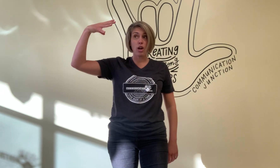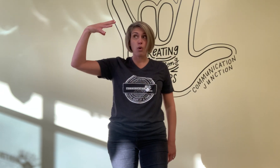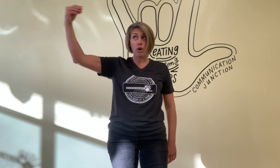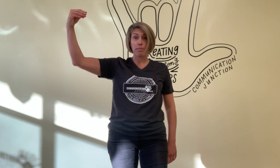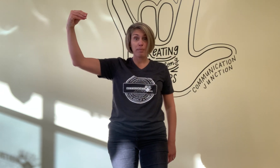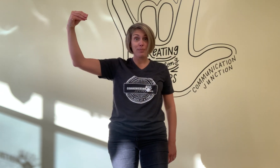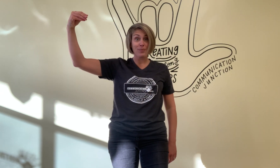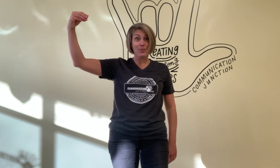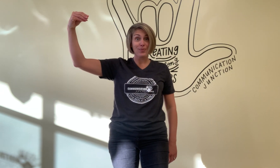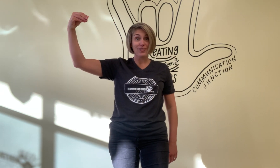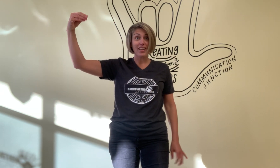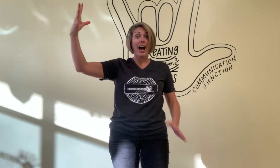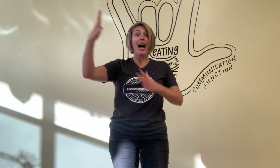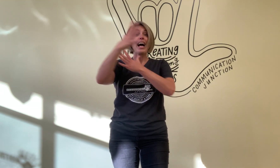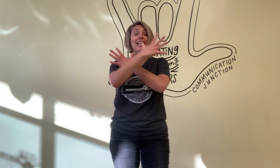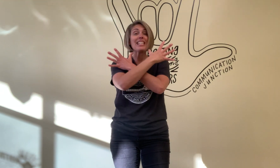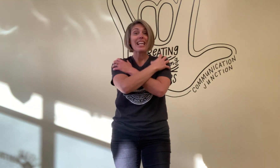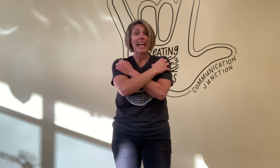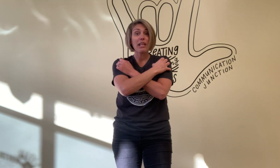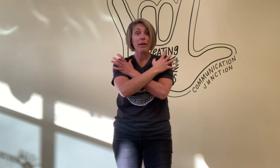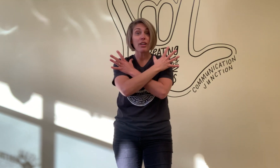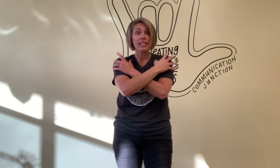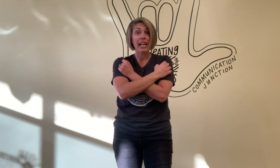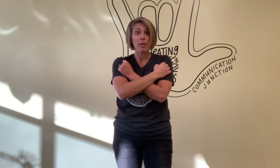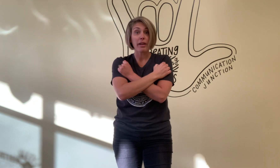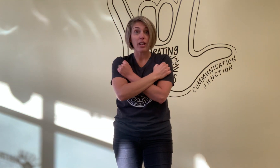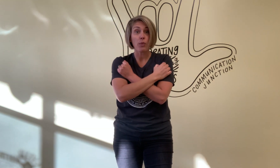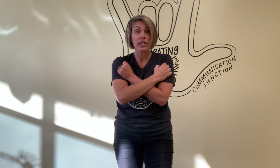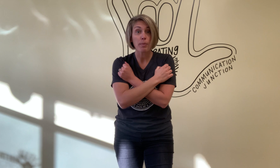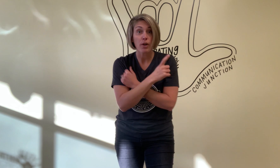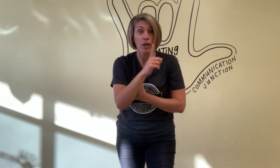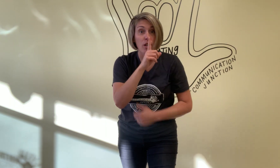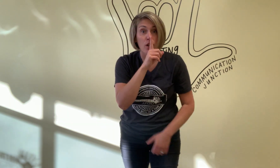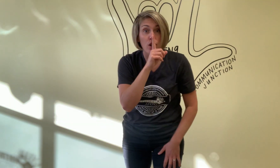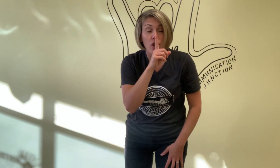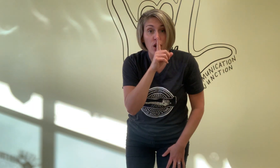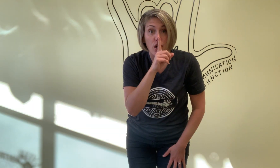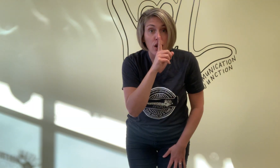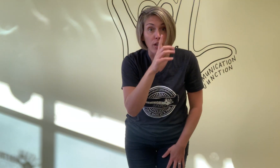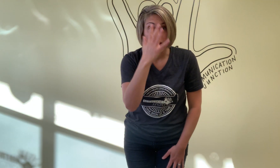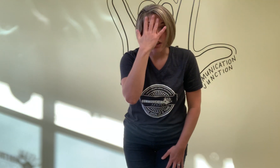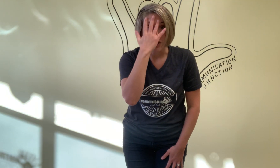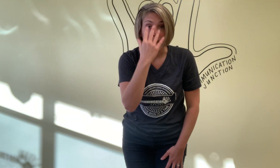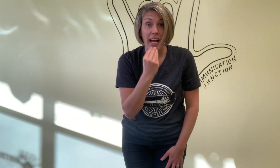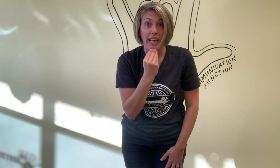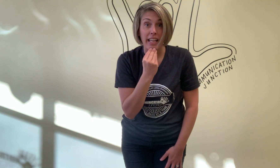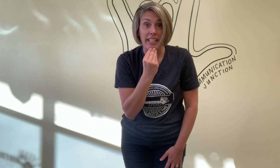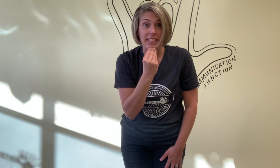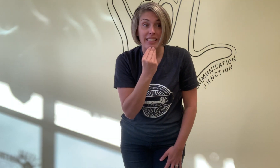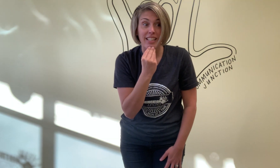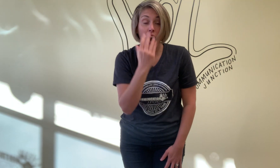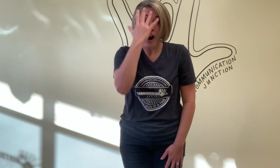Whoop! Teddy bear, whisper night.